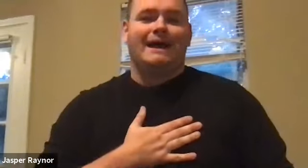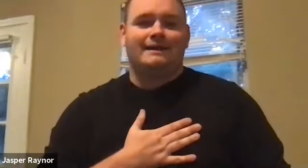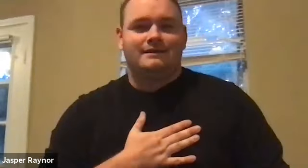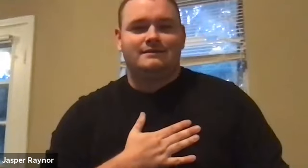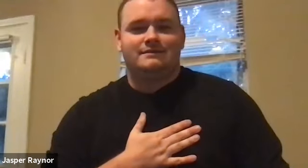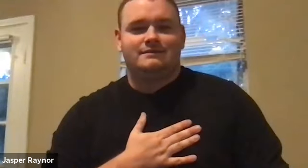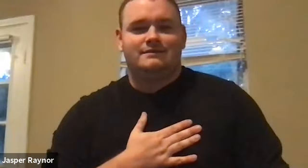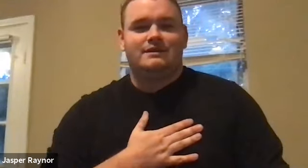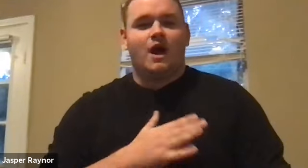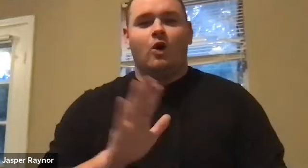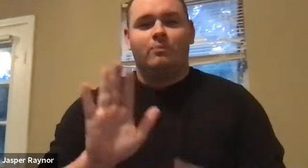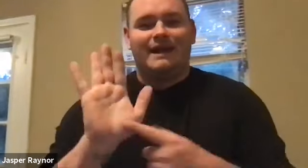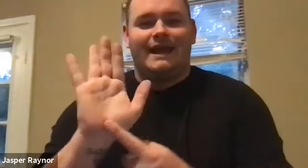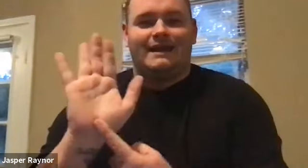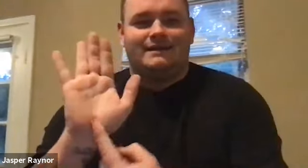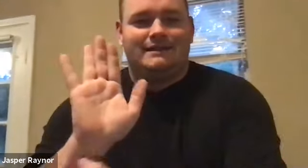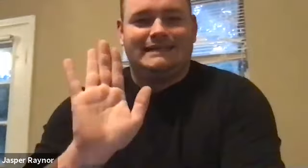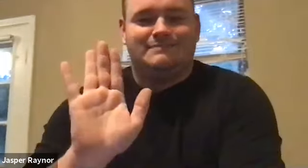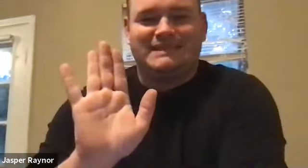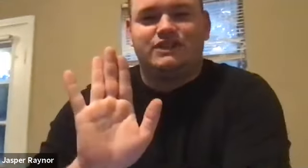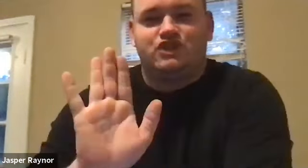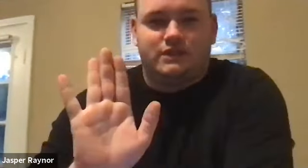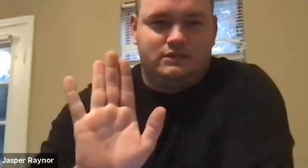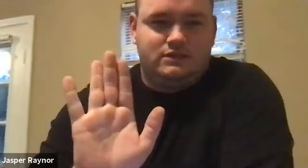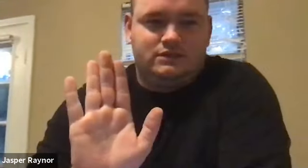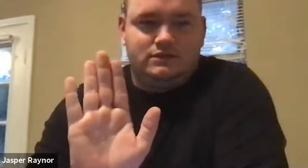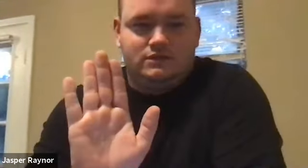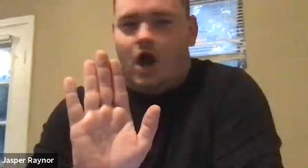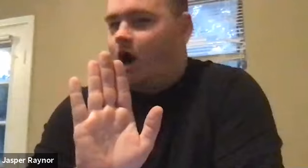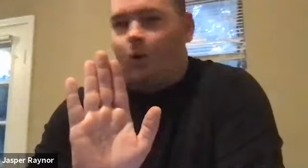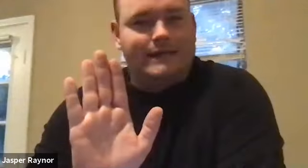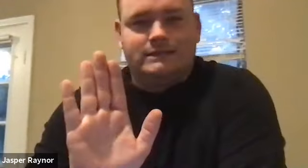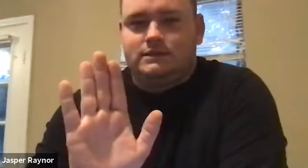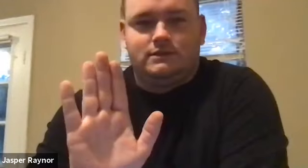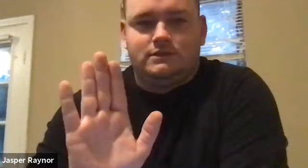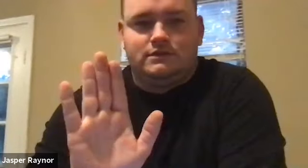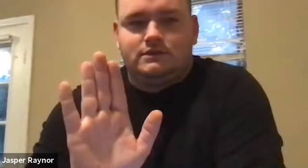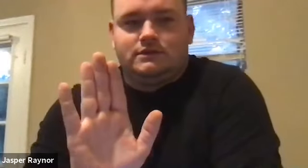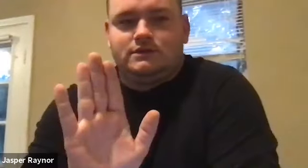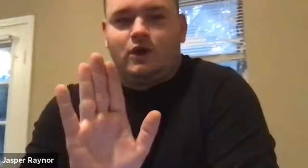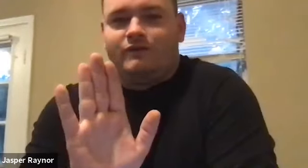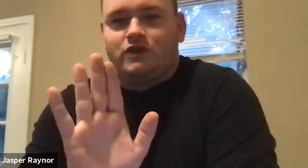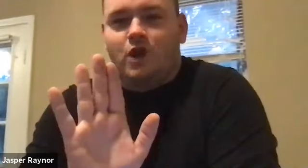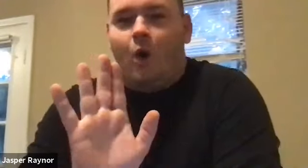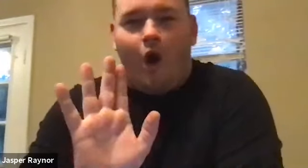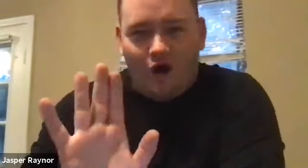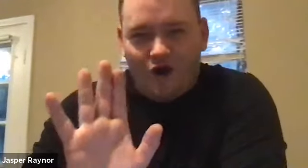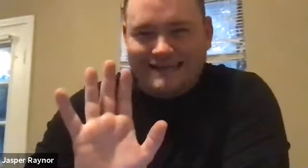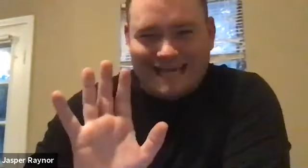mine. Open hand is possession, Oh, always. So if there's no R attached